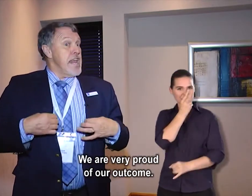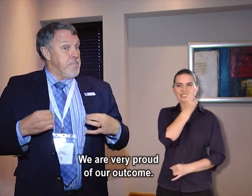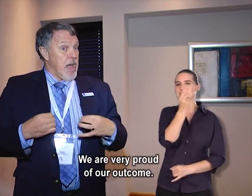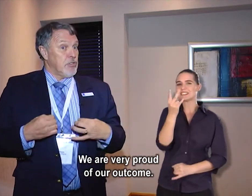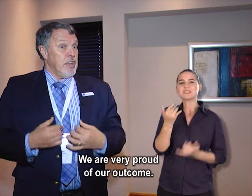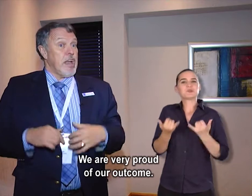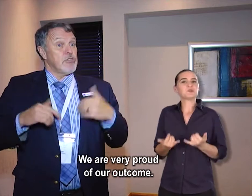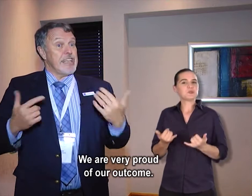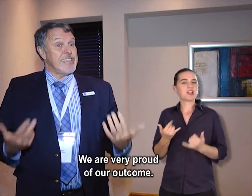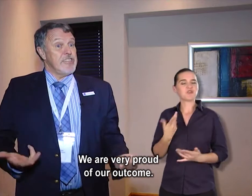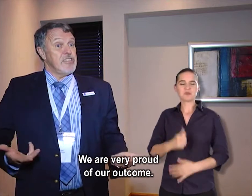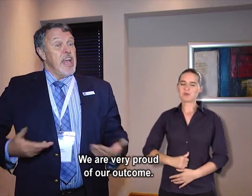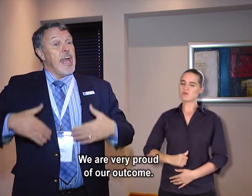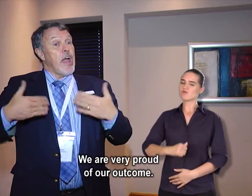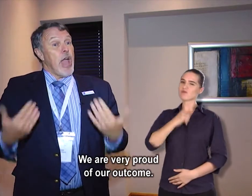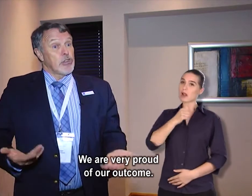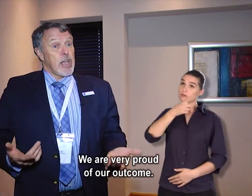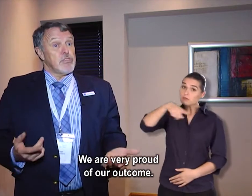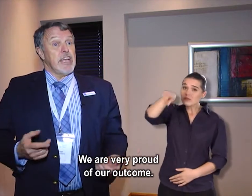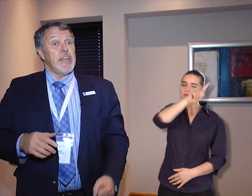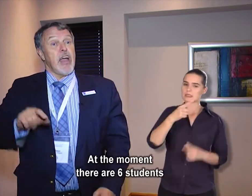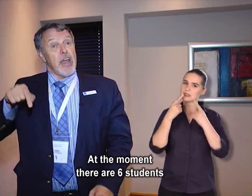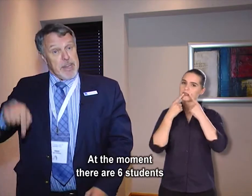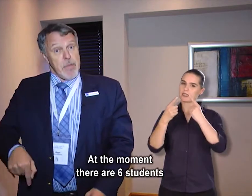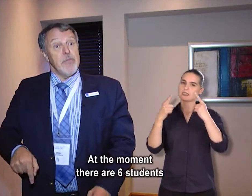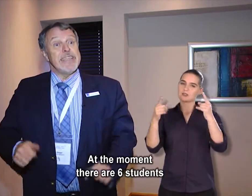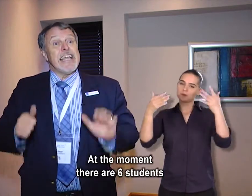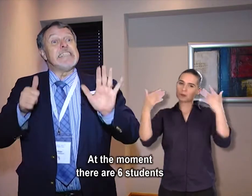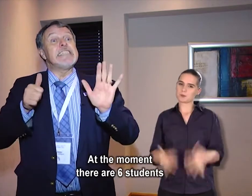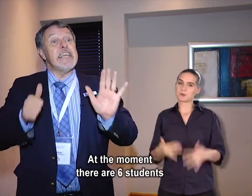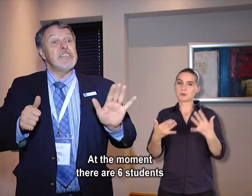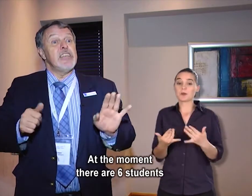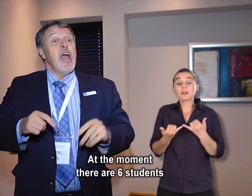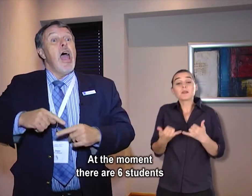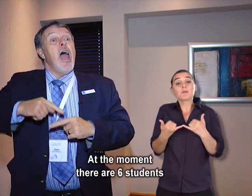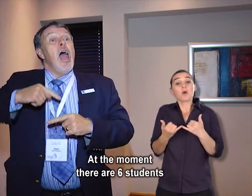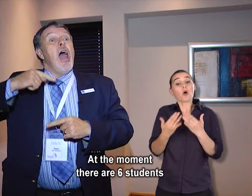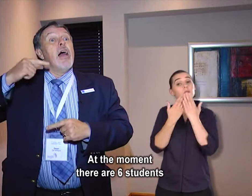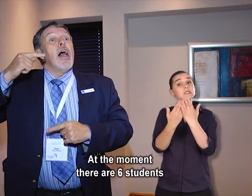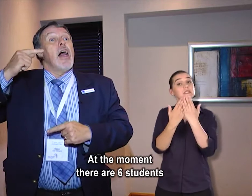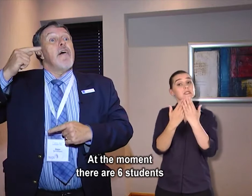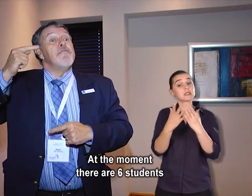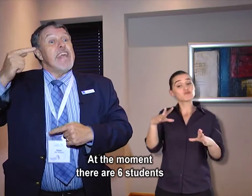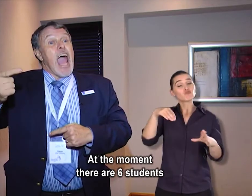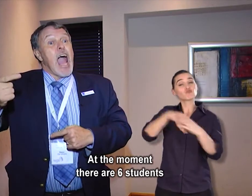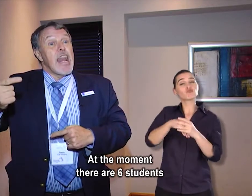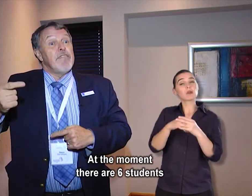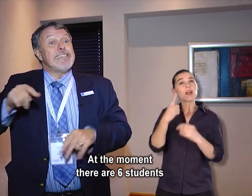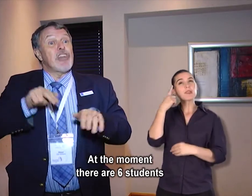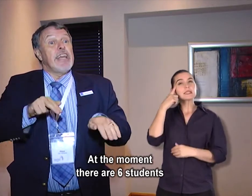very proud at our success and our outcomes that there are at the moment 6 very high level